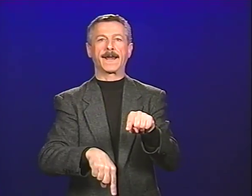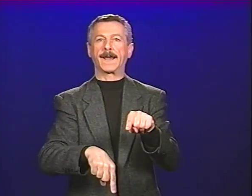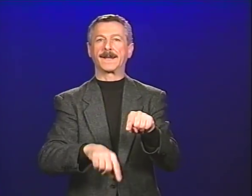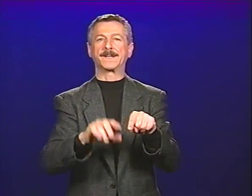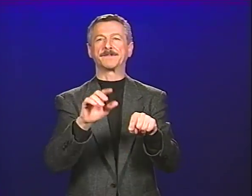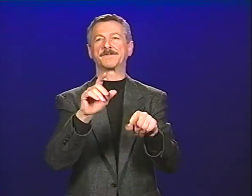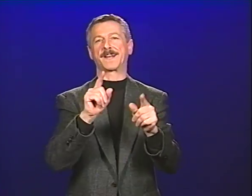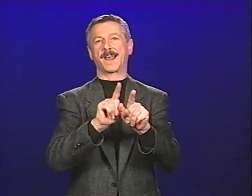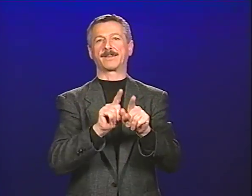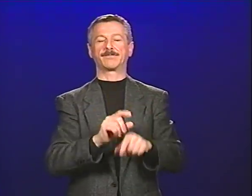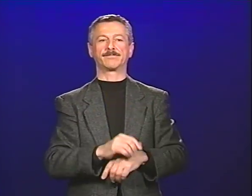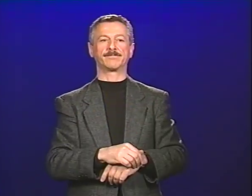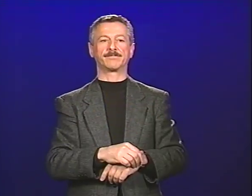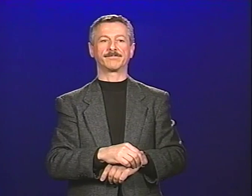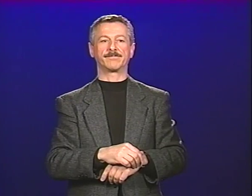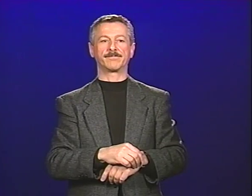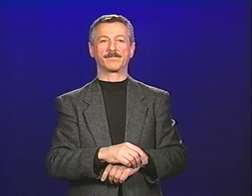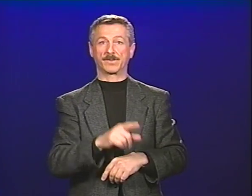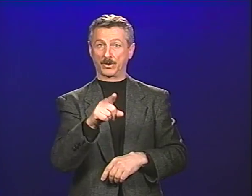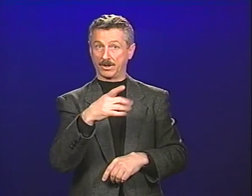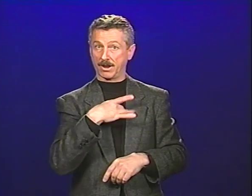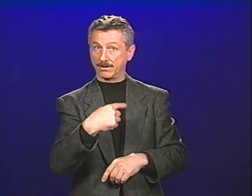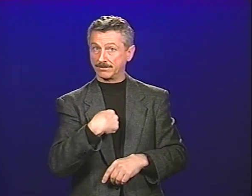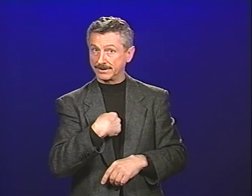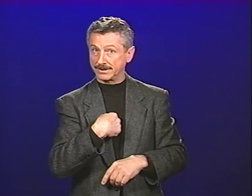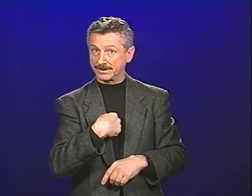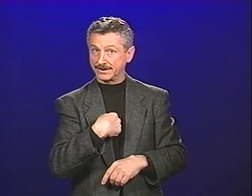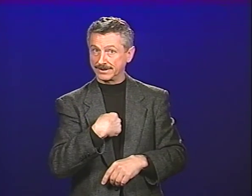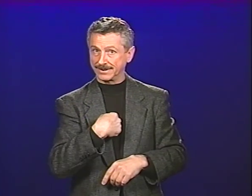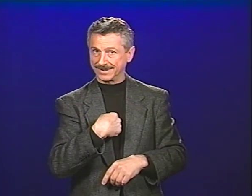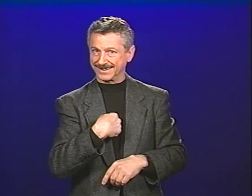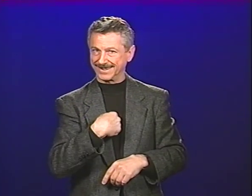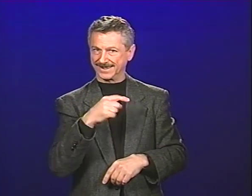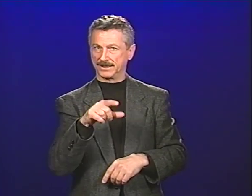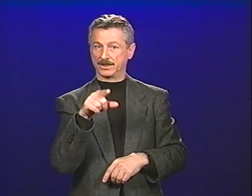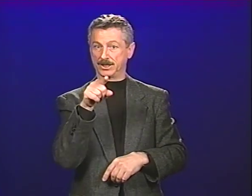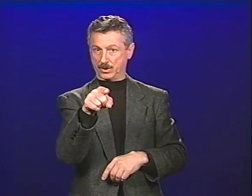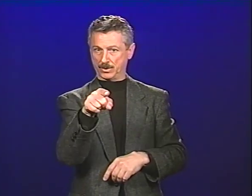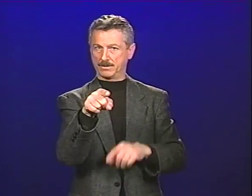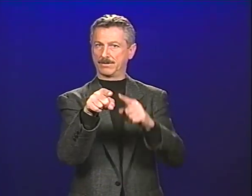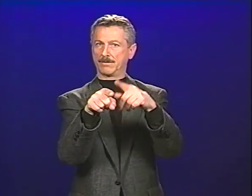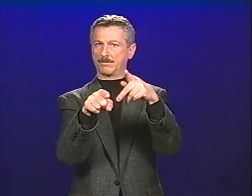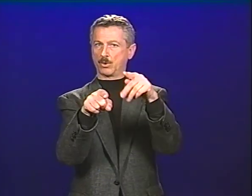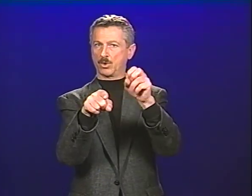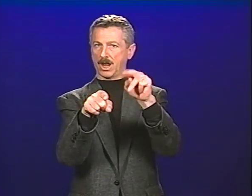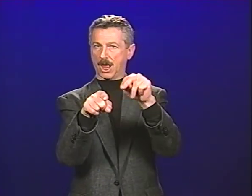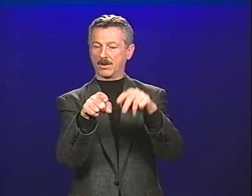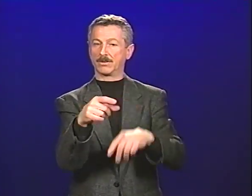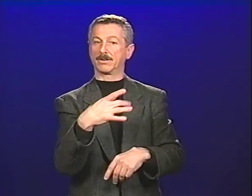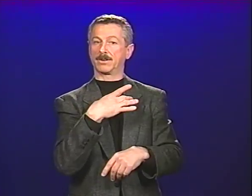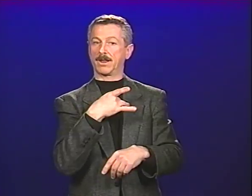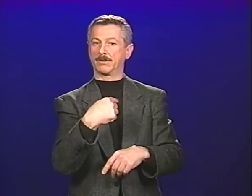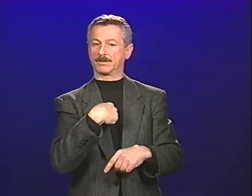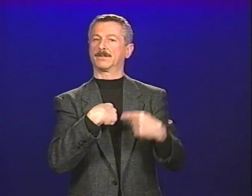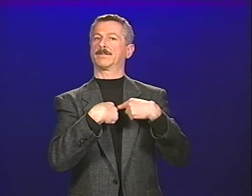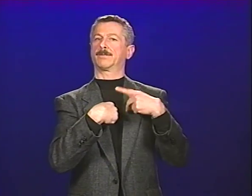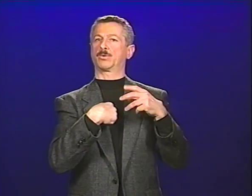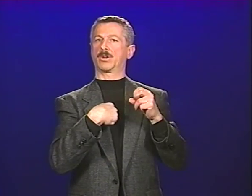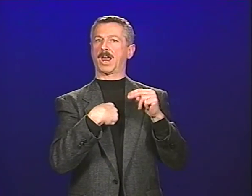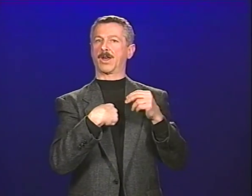In the sentence, do you like me? The three signs, you, like, and me, must be signed separately.